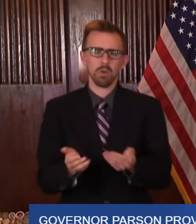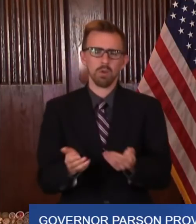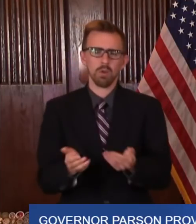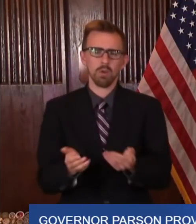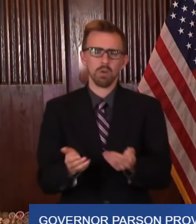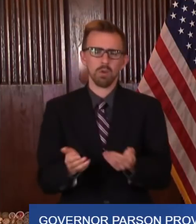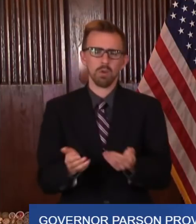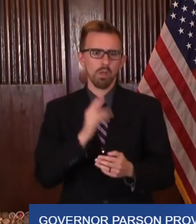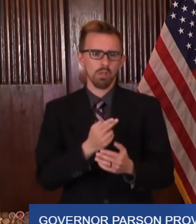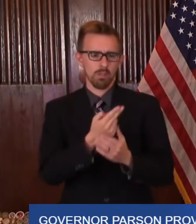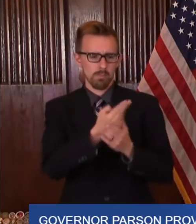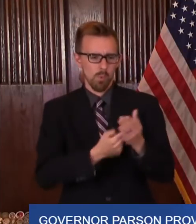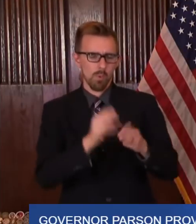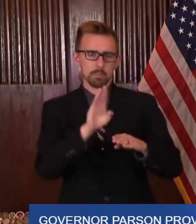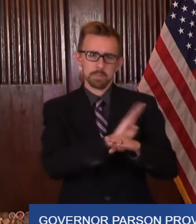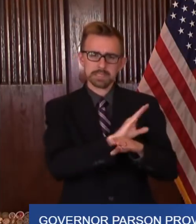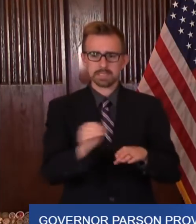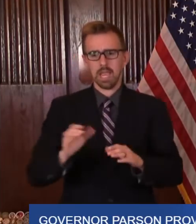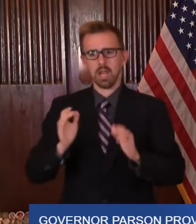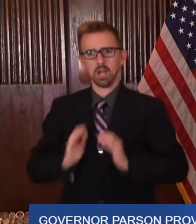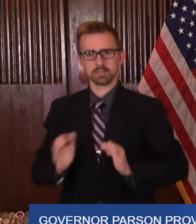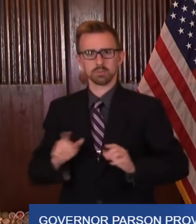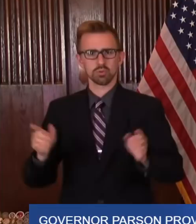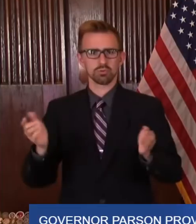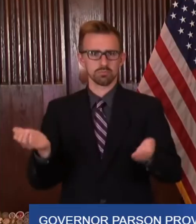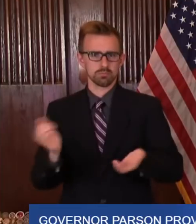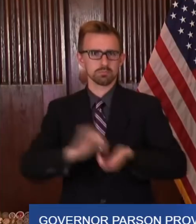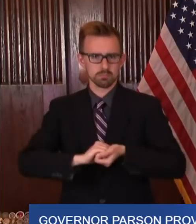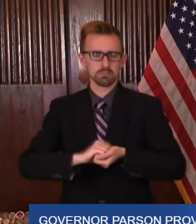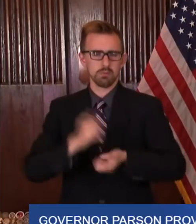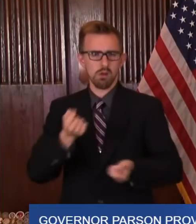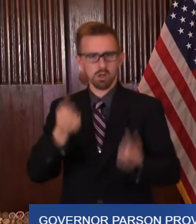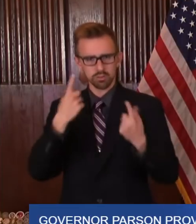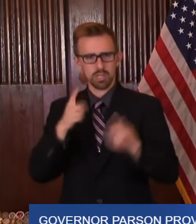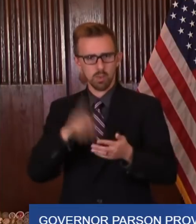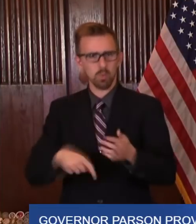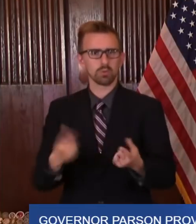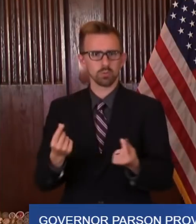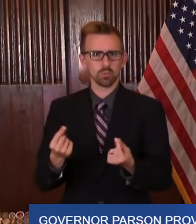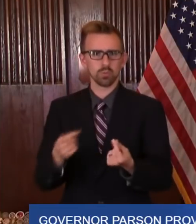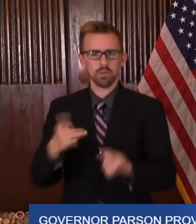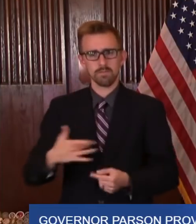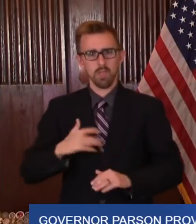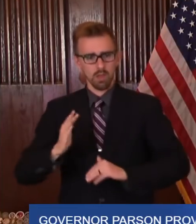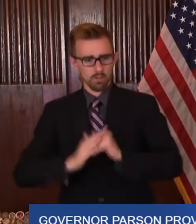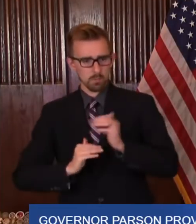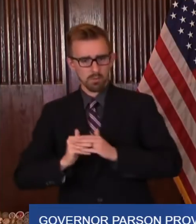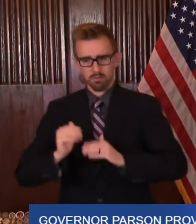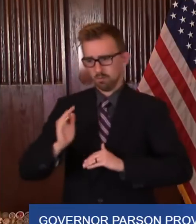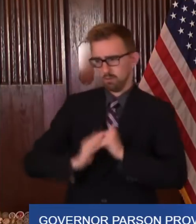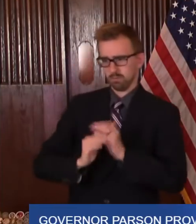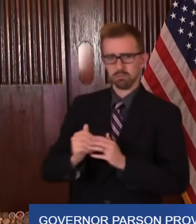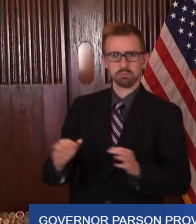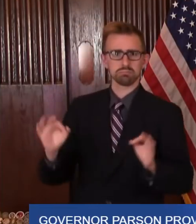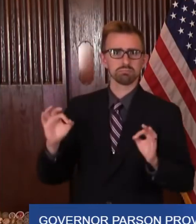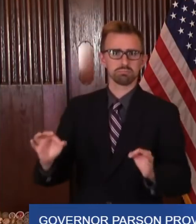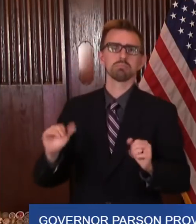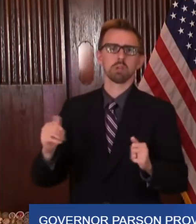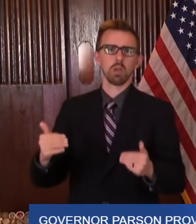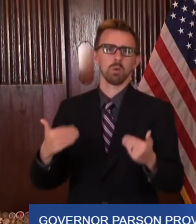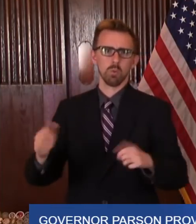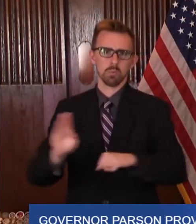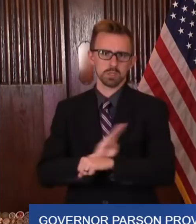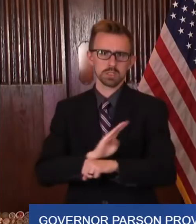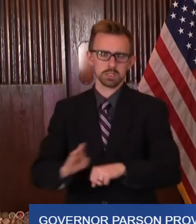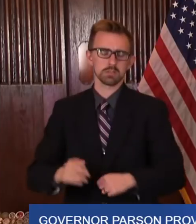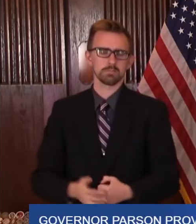be a combination of the businesses and those customers are going to understand right away what's that comfort level they feel to go out and do business with them.